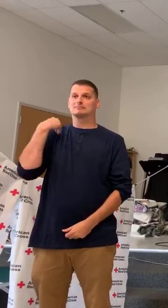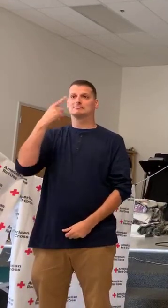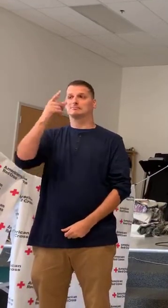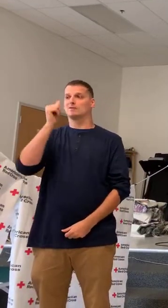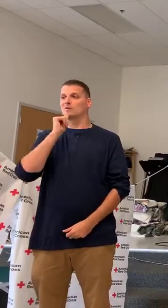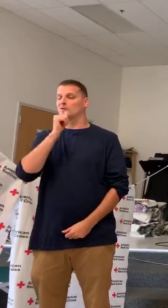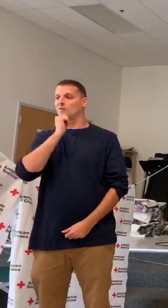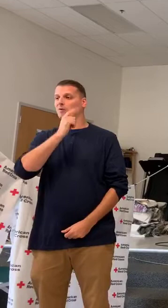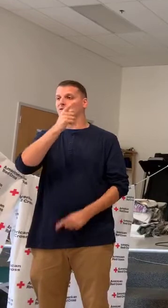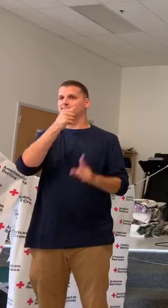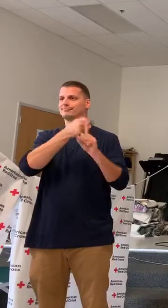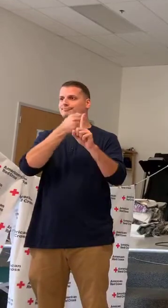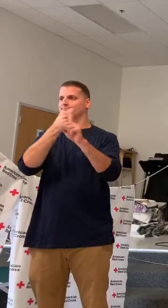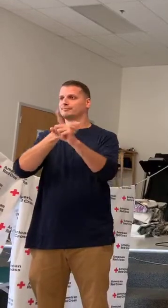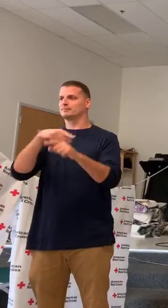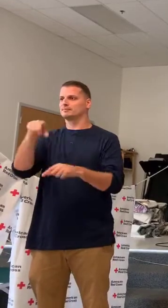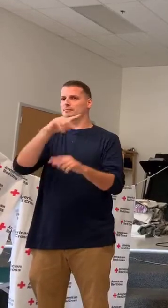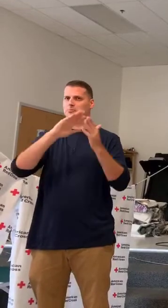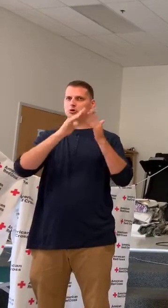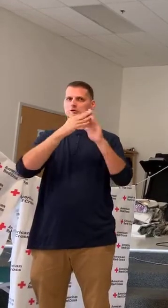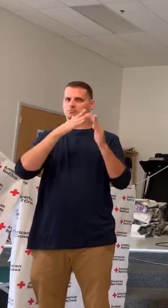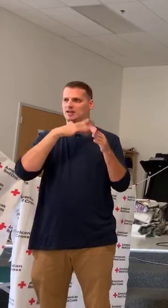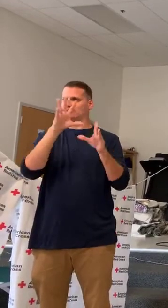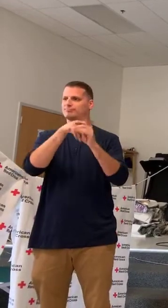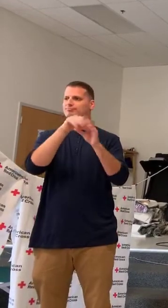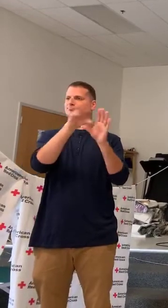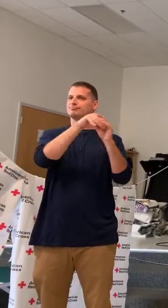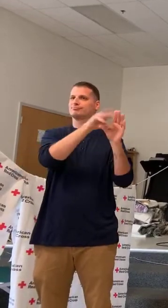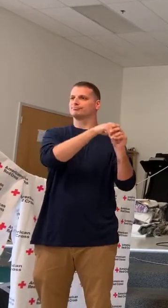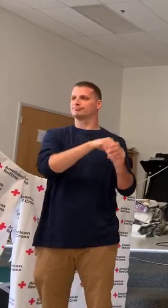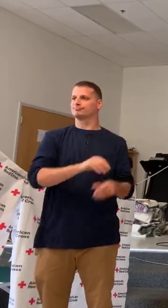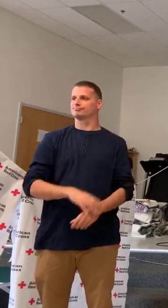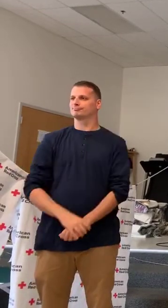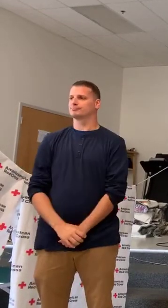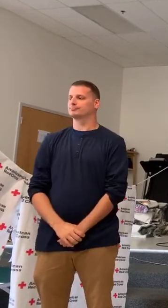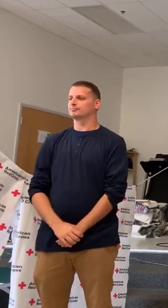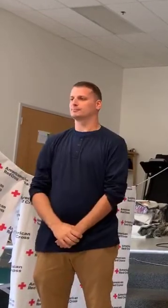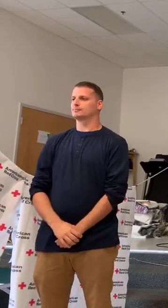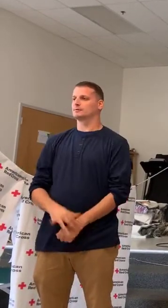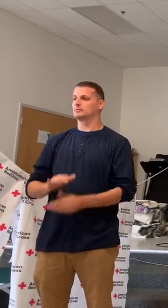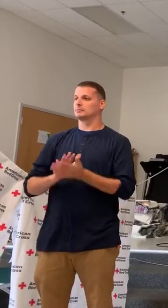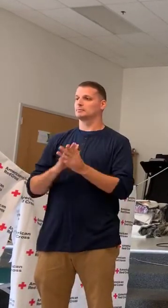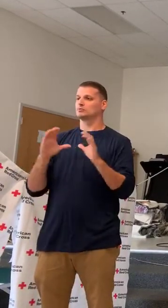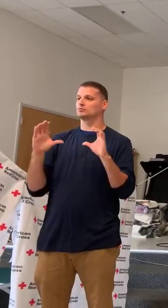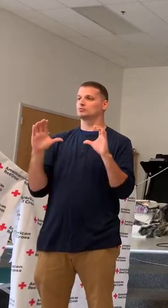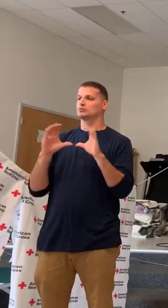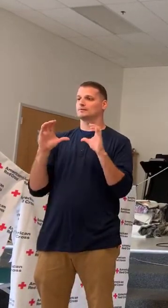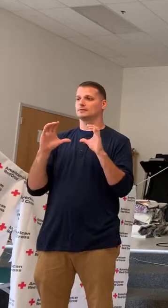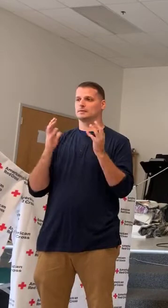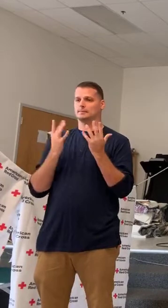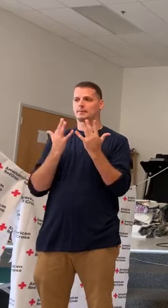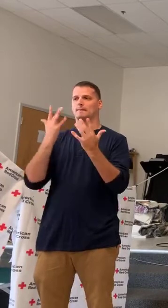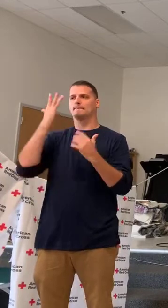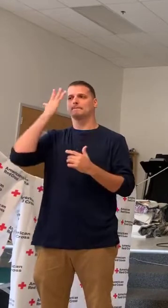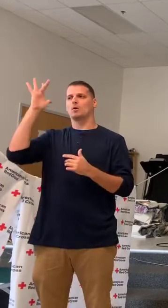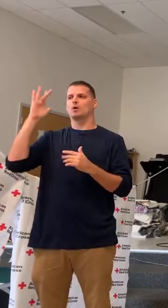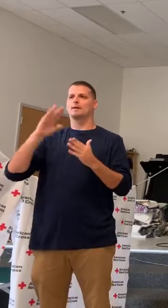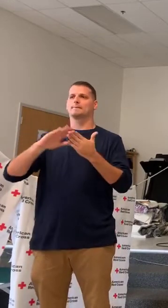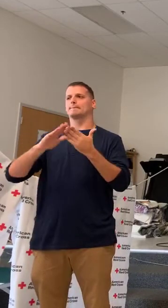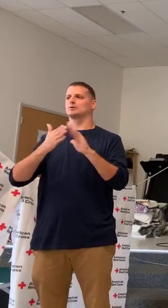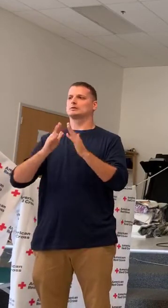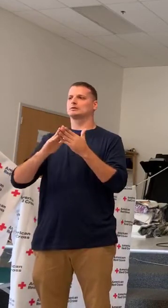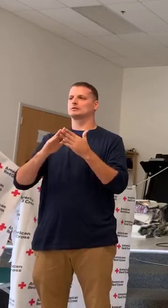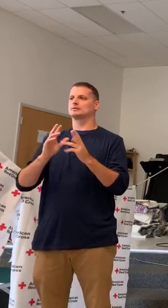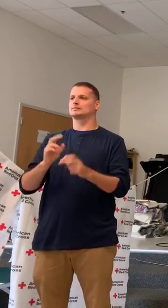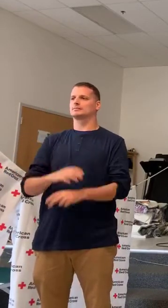after decade, they've actually done exactly that and become certified FireWise communities. And they can proudly put that sign up. But guess what? It's not a one-year